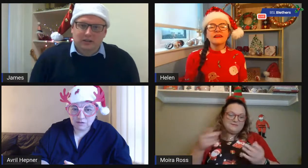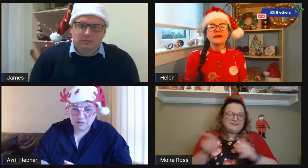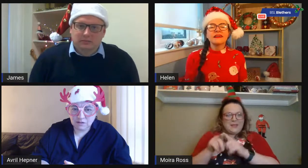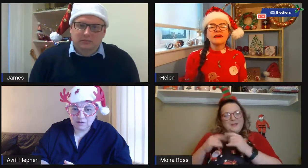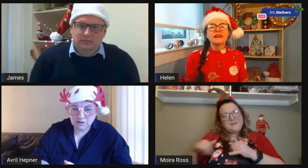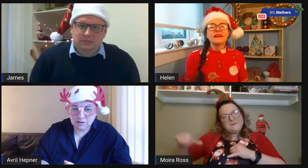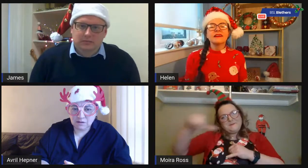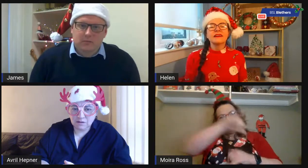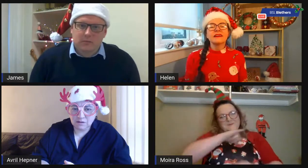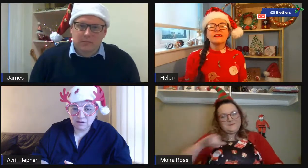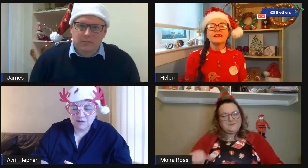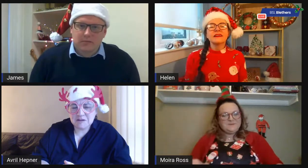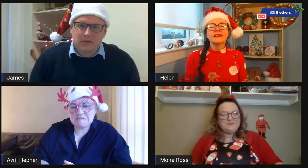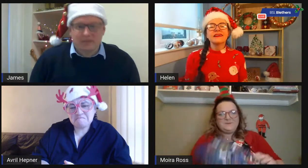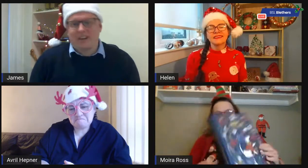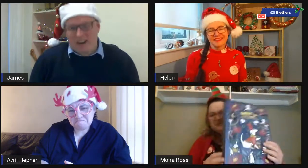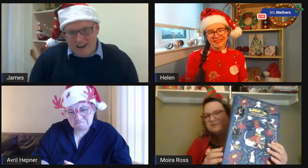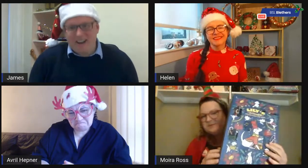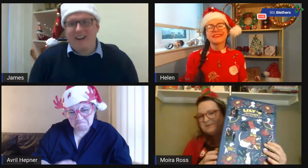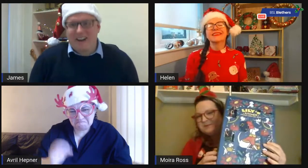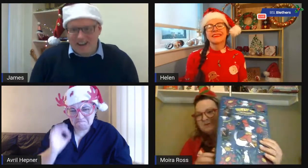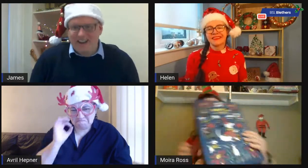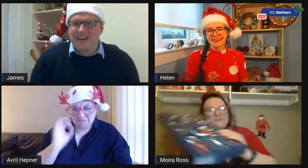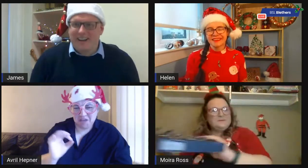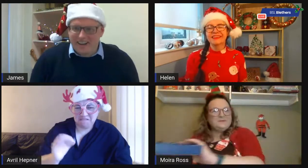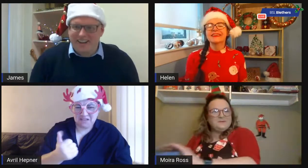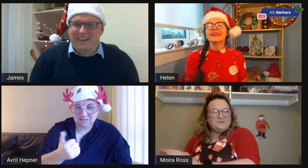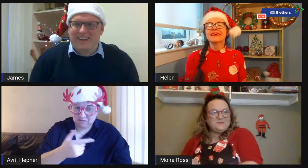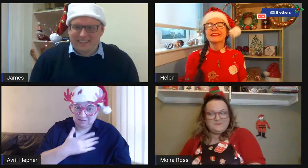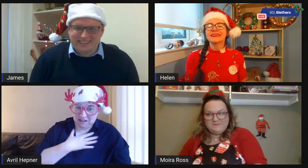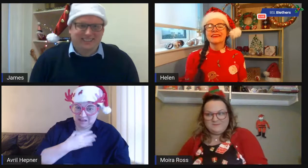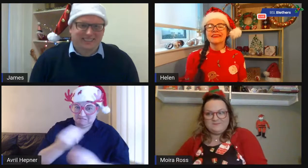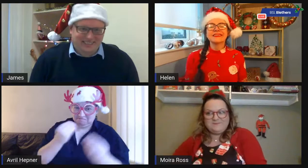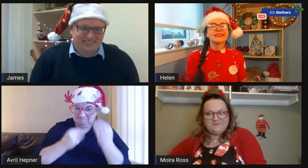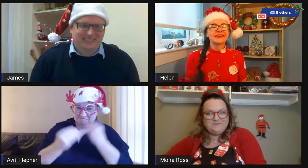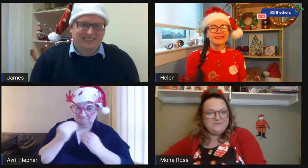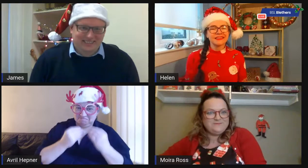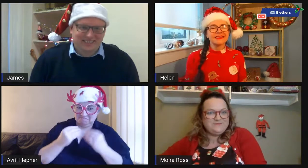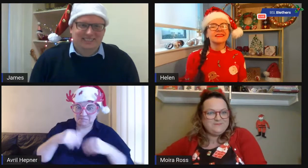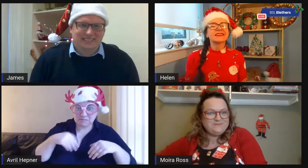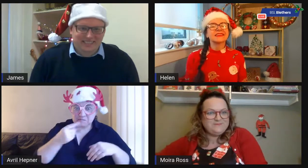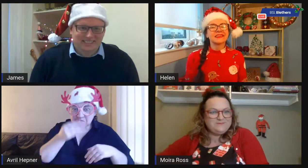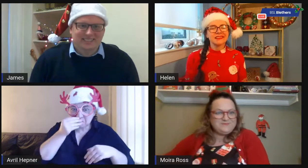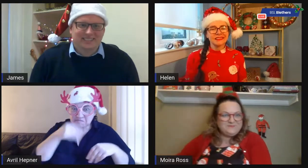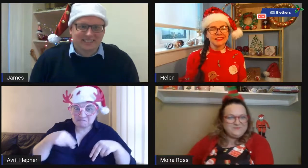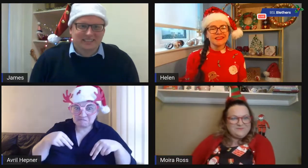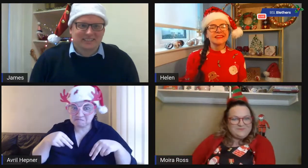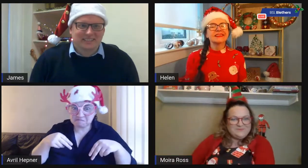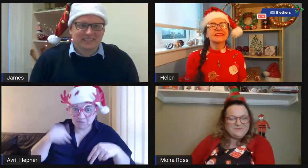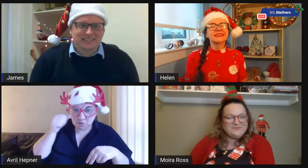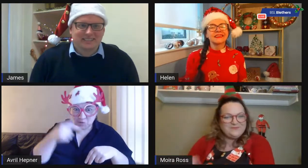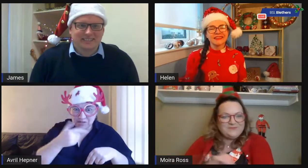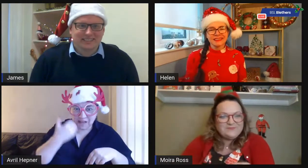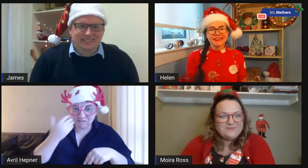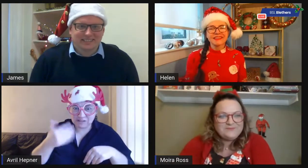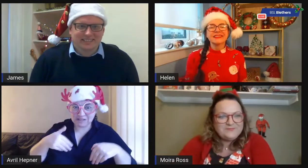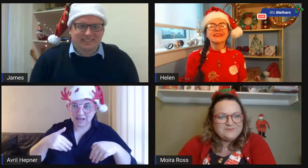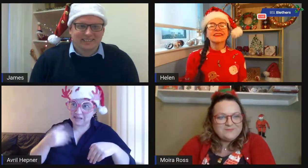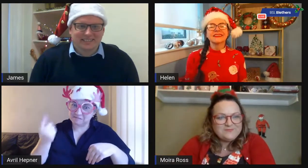a shame, the dog's part of the family, so he should be treated the same way we all are. And is the dog eager